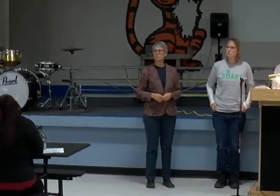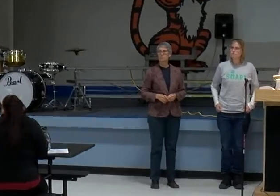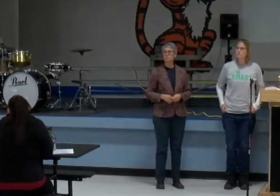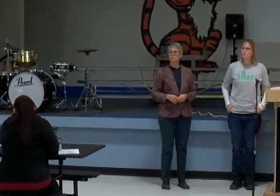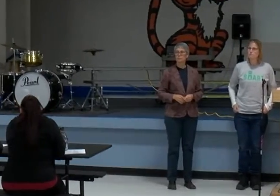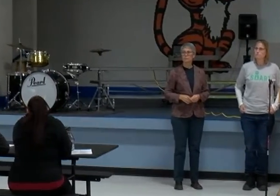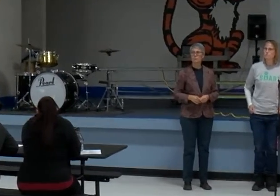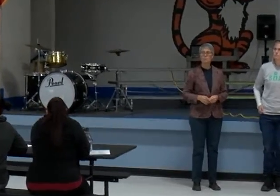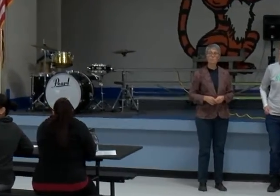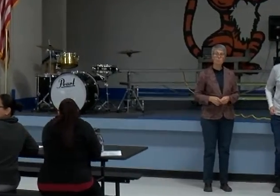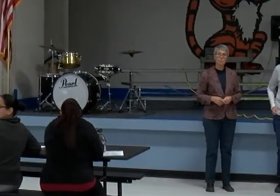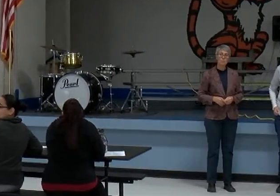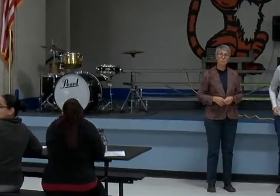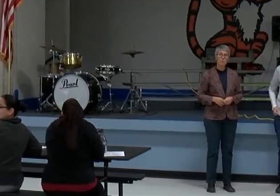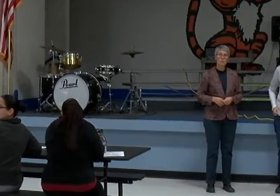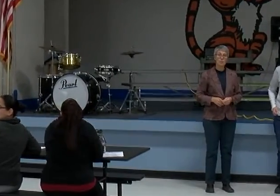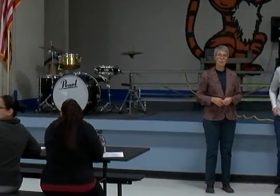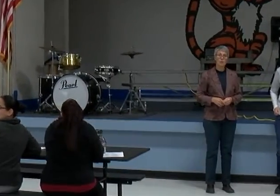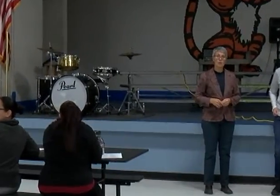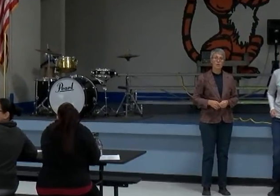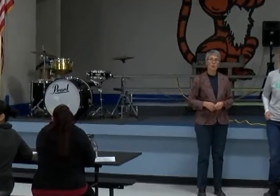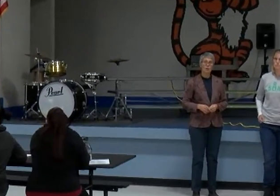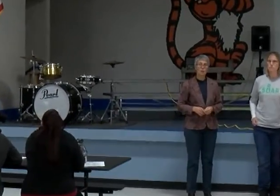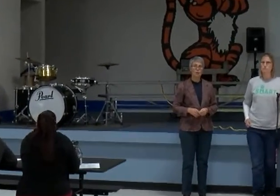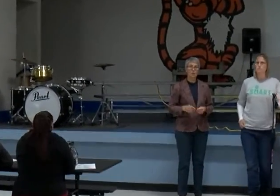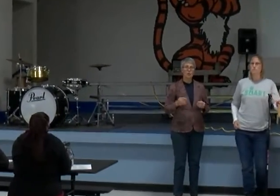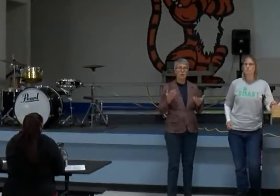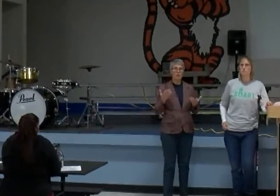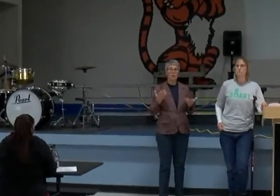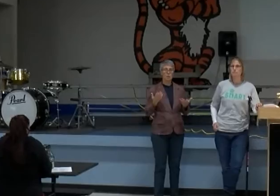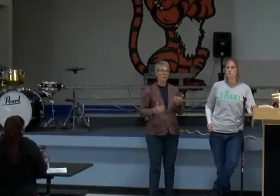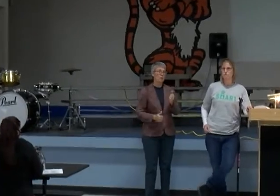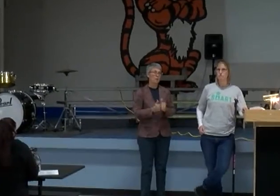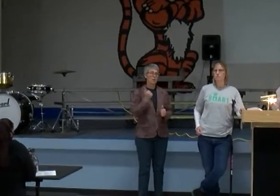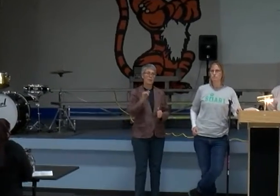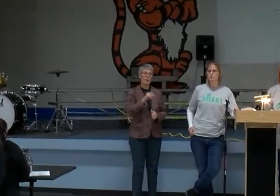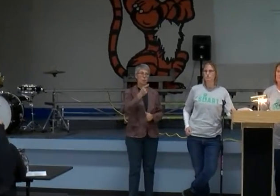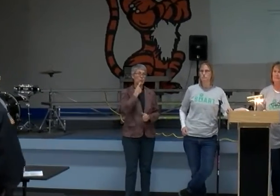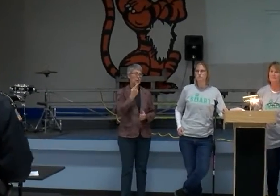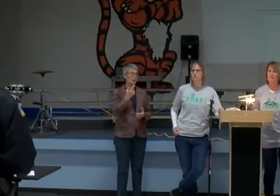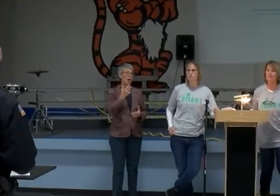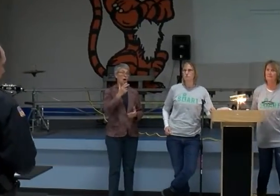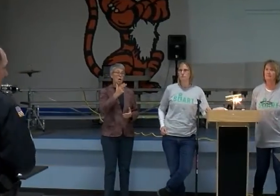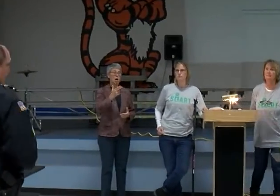Nothing really to add. Like you were saying, the guns are out there.